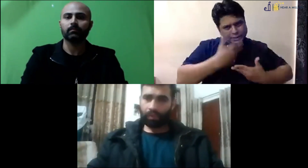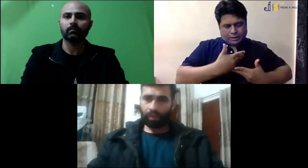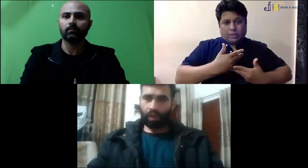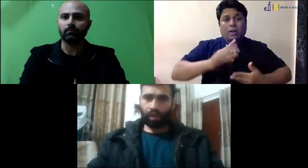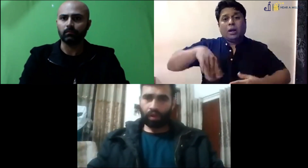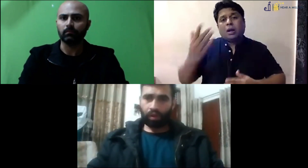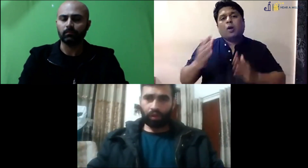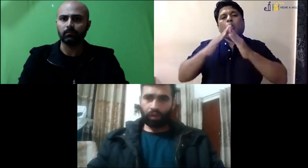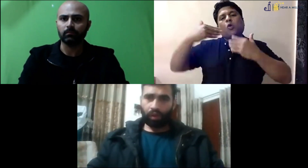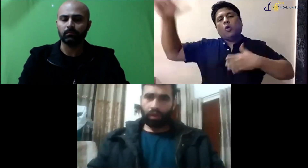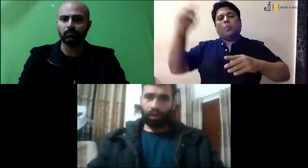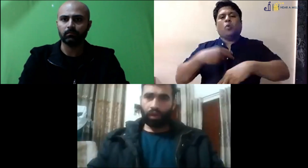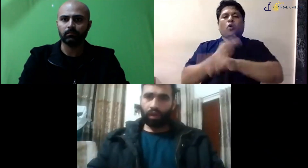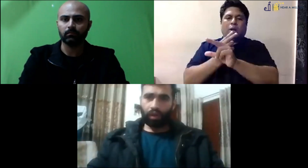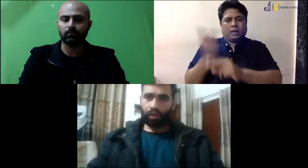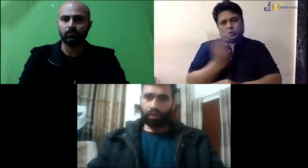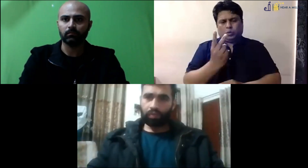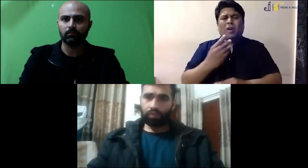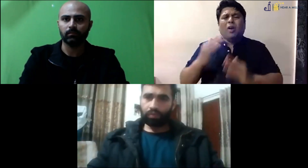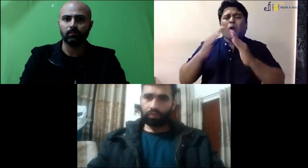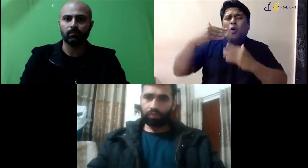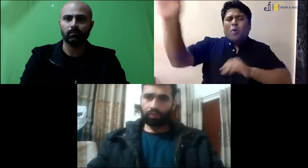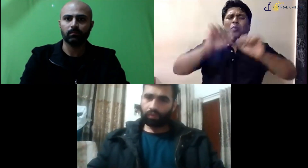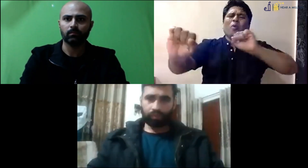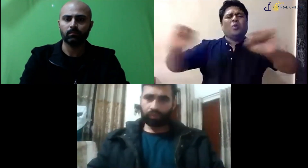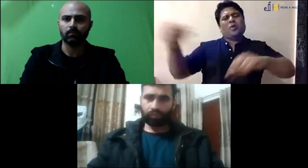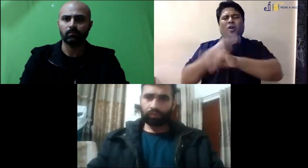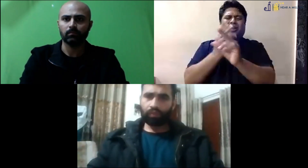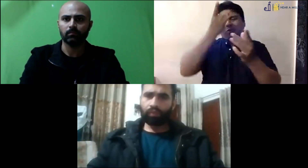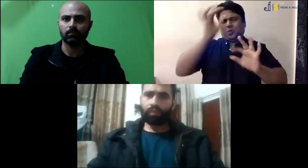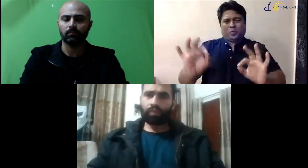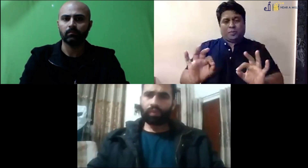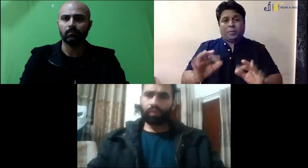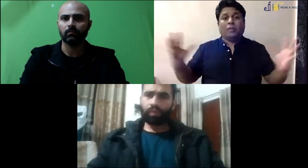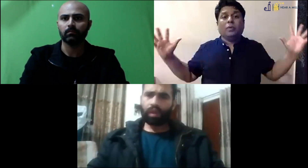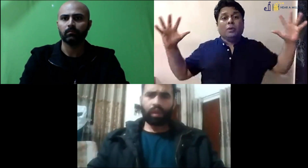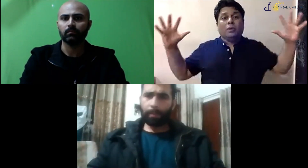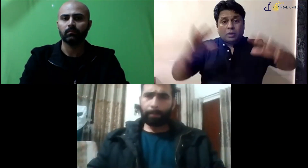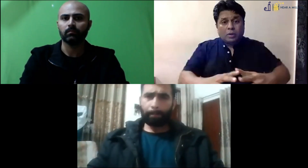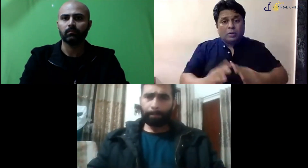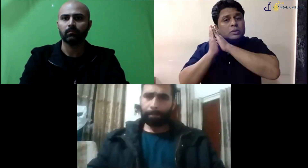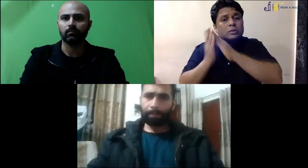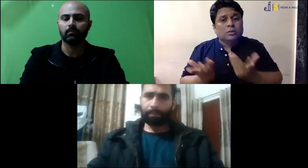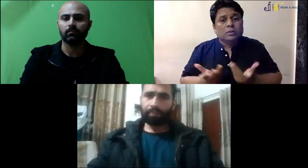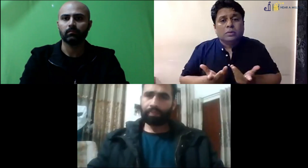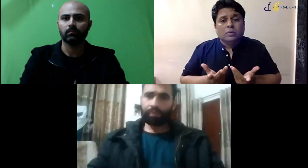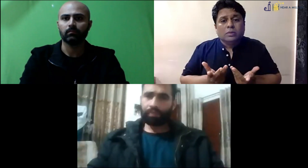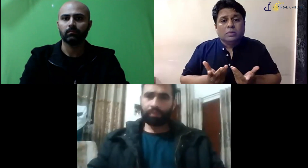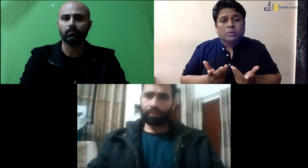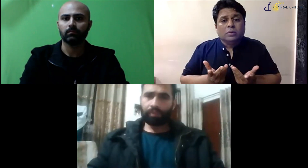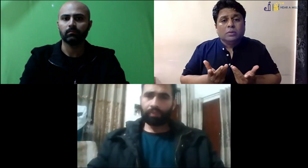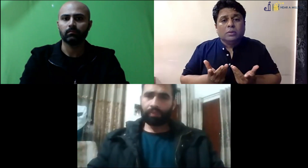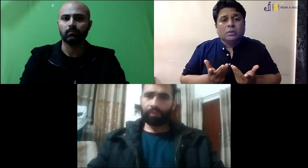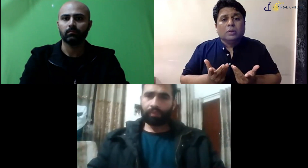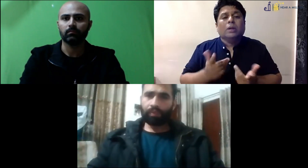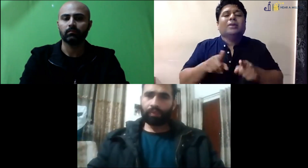the training for the 3 months, maybe. But then after attending the physical classes, they will start and have the online classes.